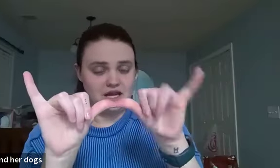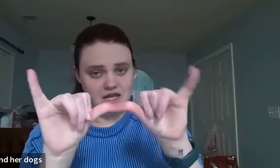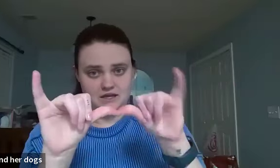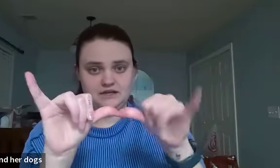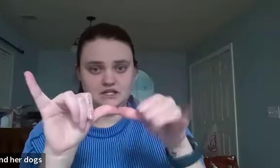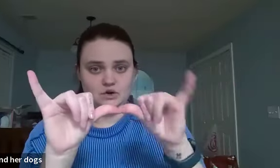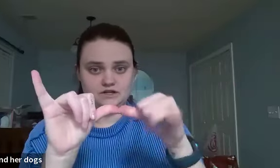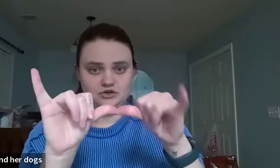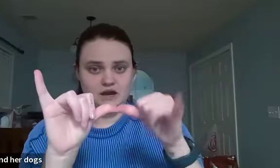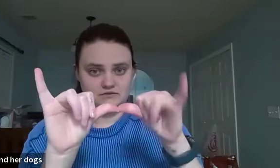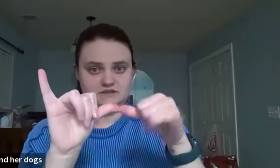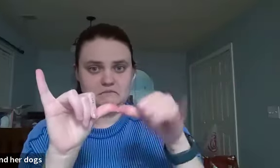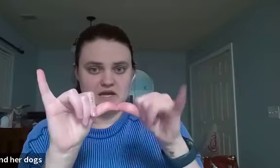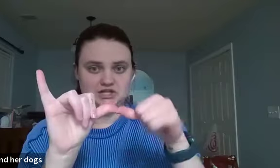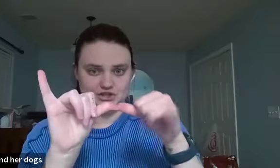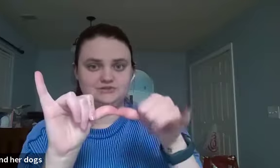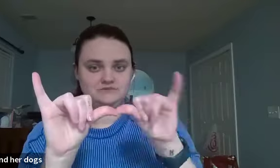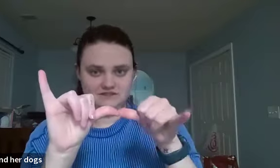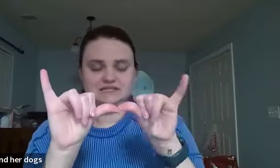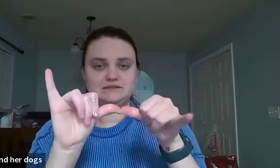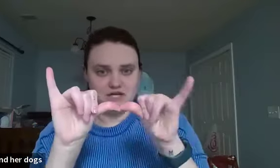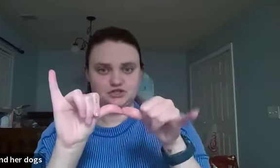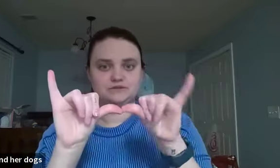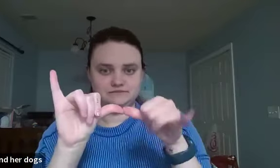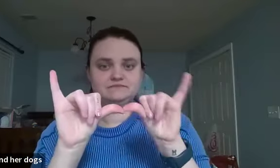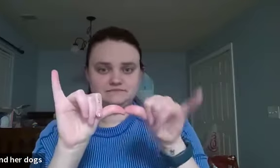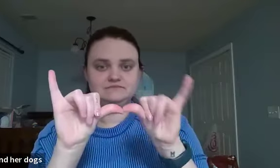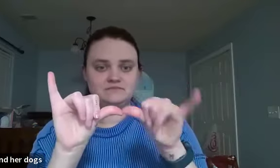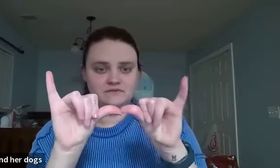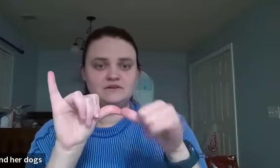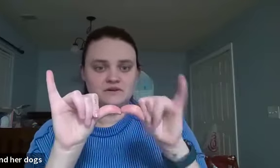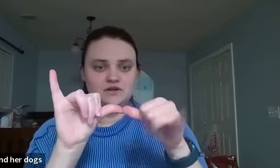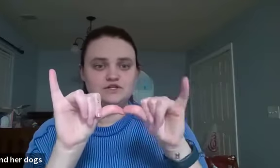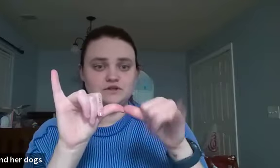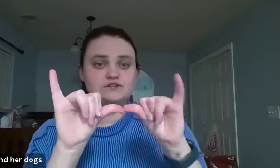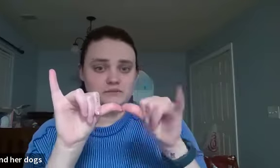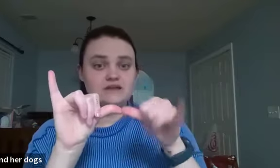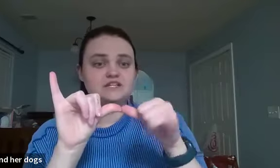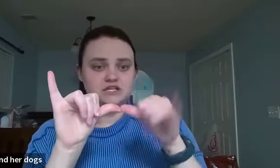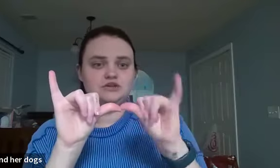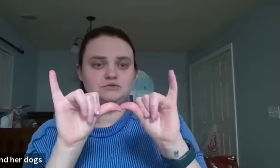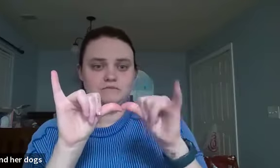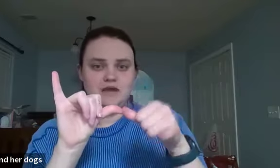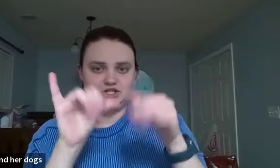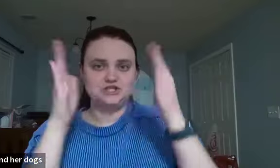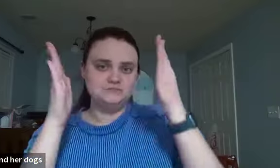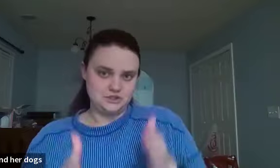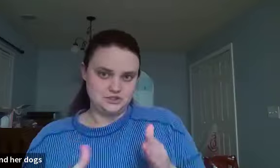dominant hand is going to bounce. Measure. This is measure. So if you're going to talk about engineer, you would do measure